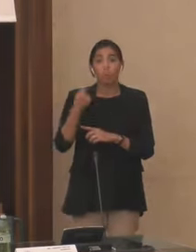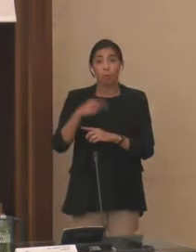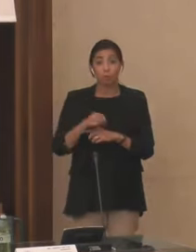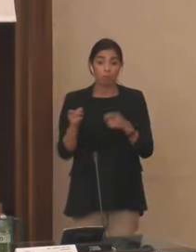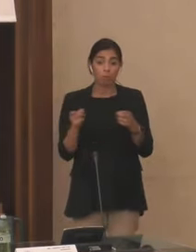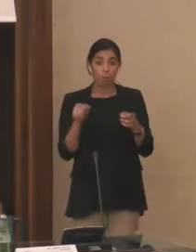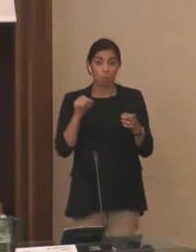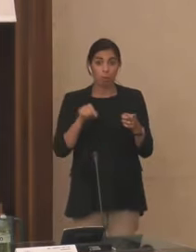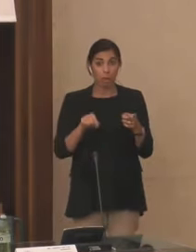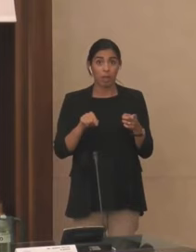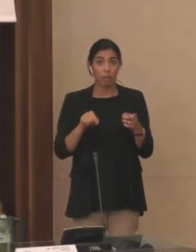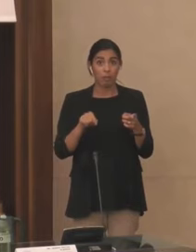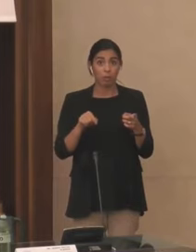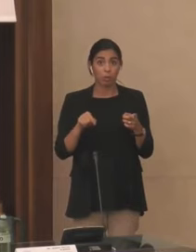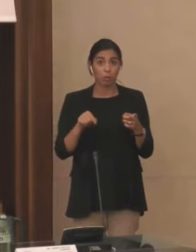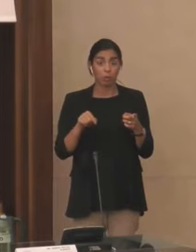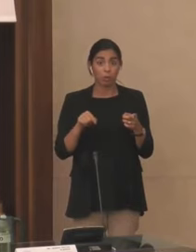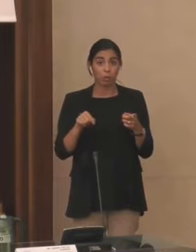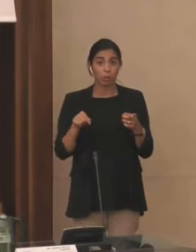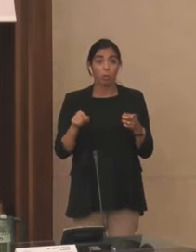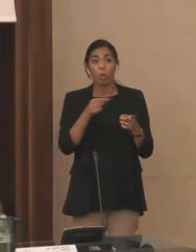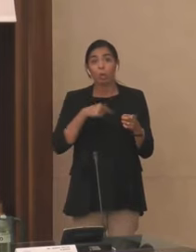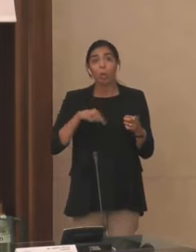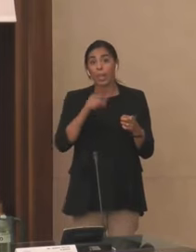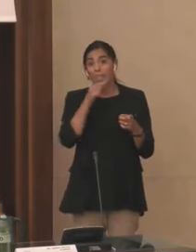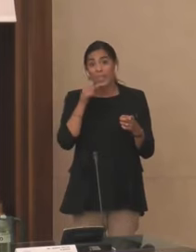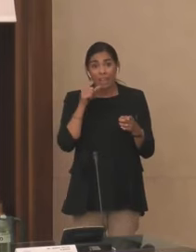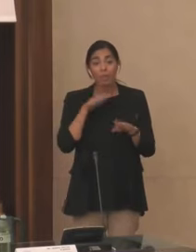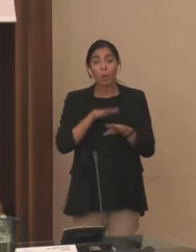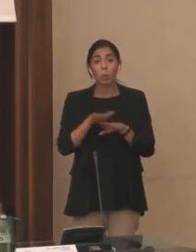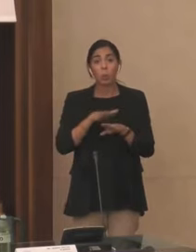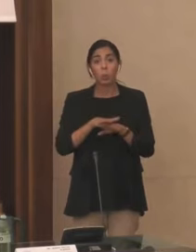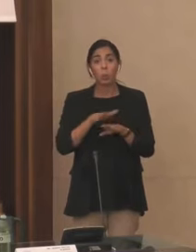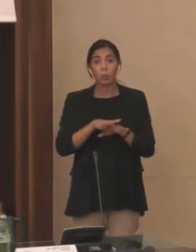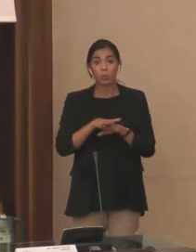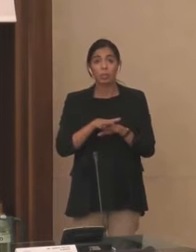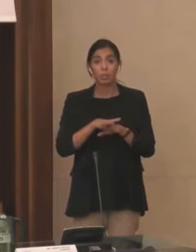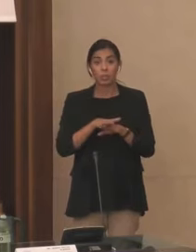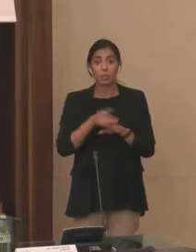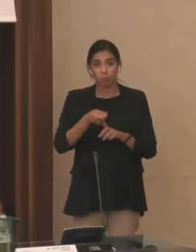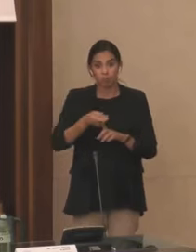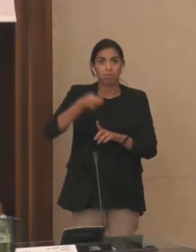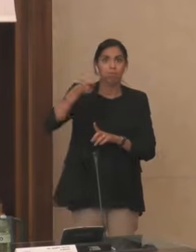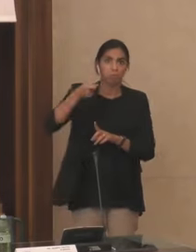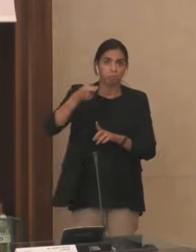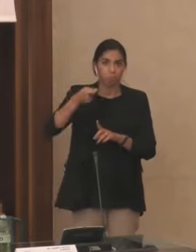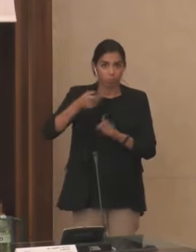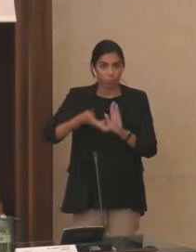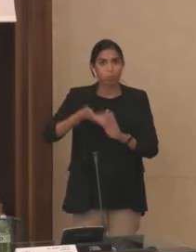more corticosteroid doses. So intravenous megadoses of methylprednisolone